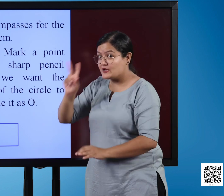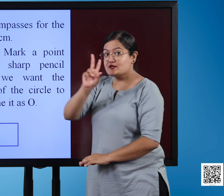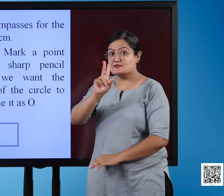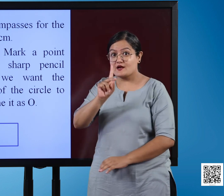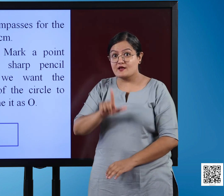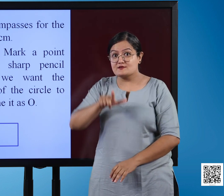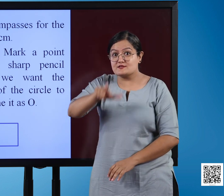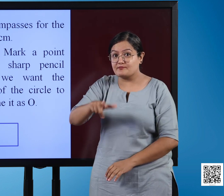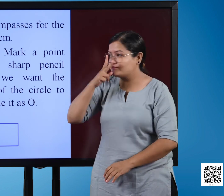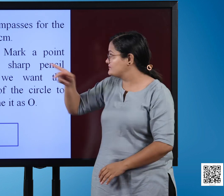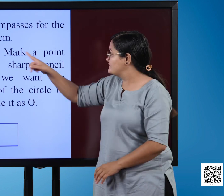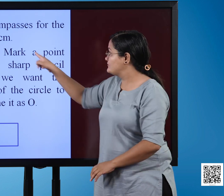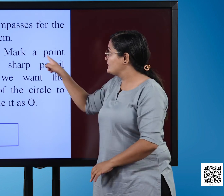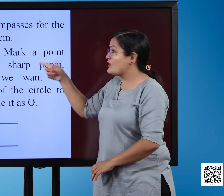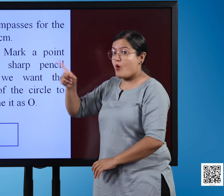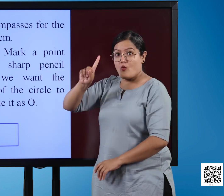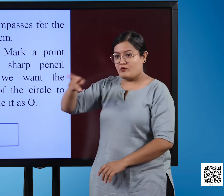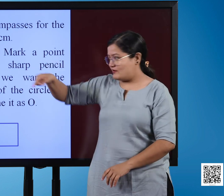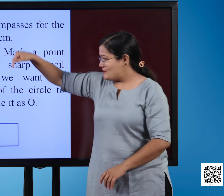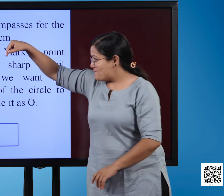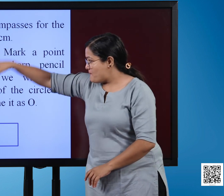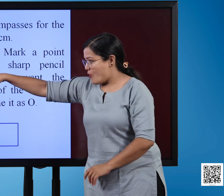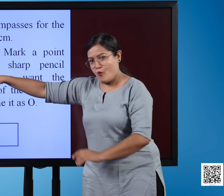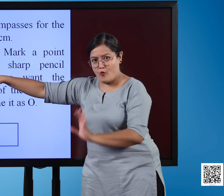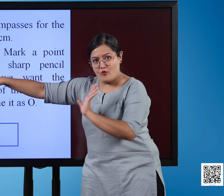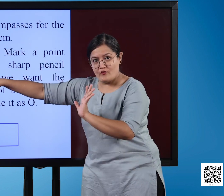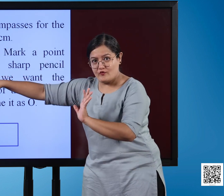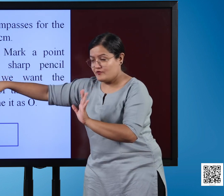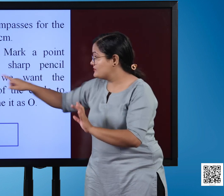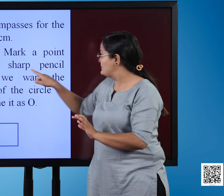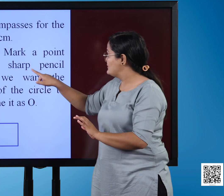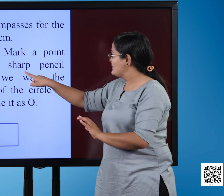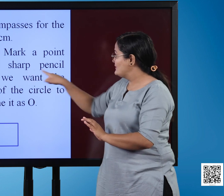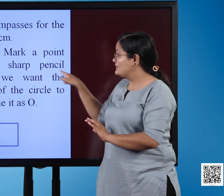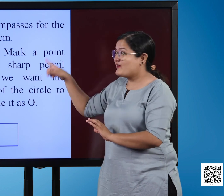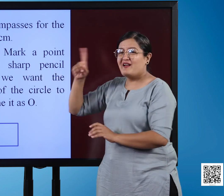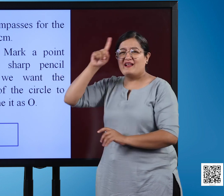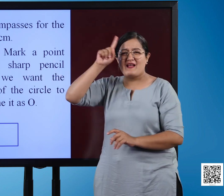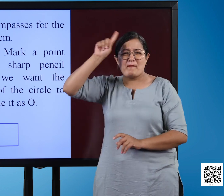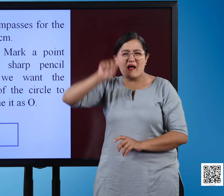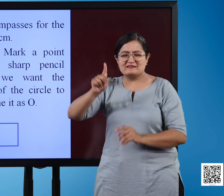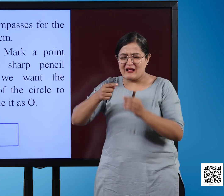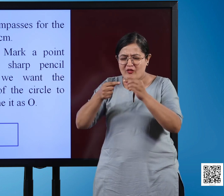Step 2. Mark a point with a sharp pencil where we want the center of the circle to be.